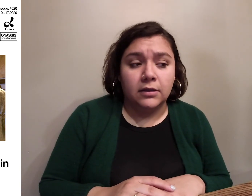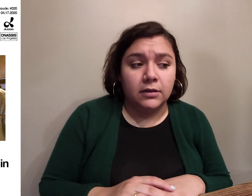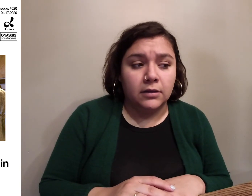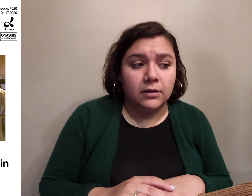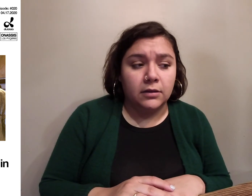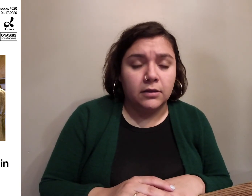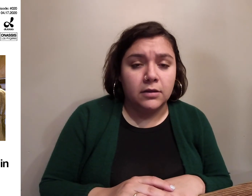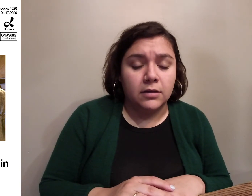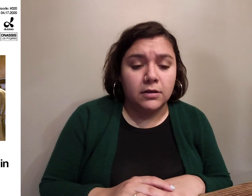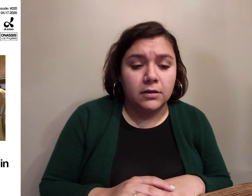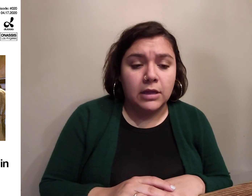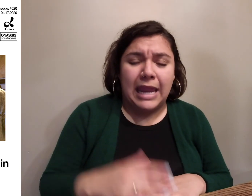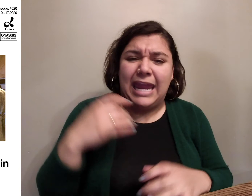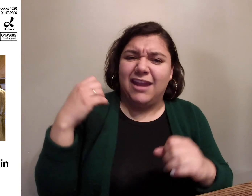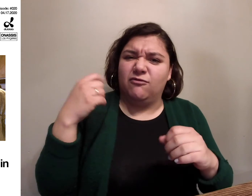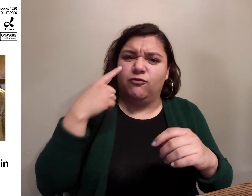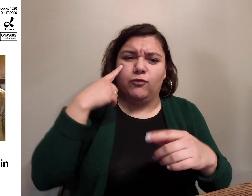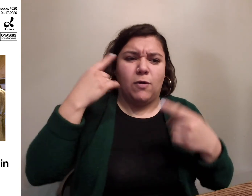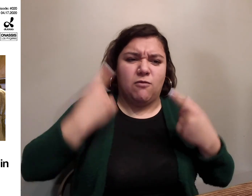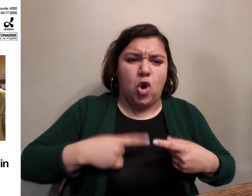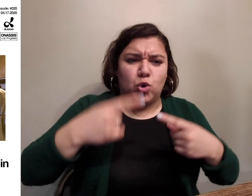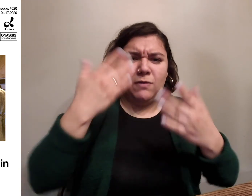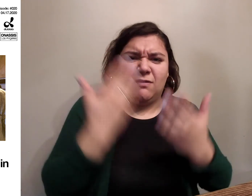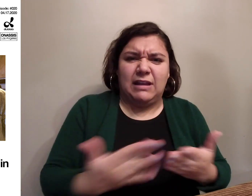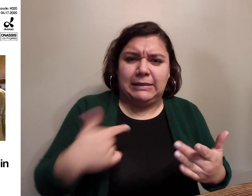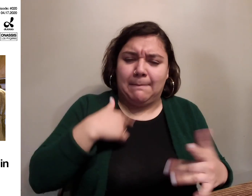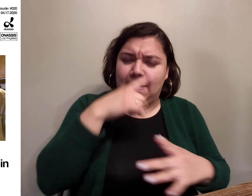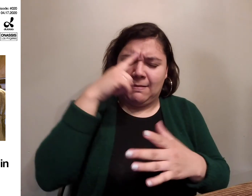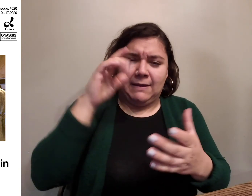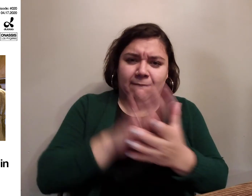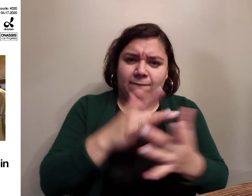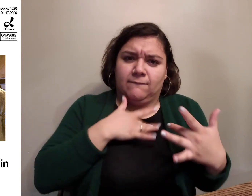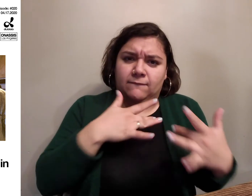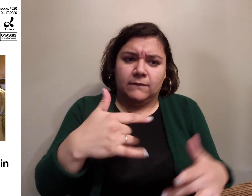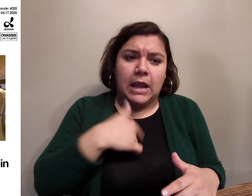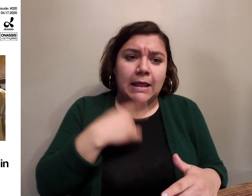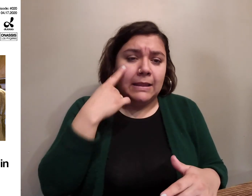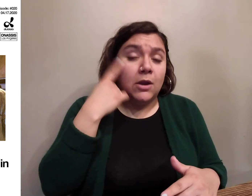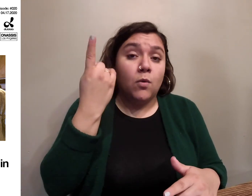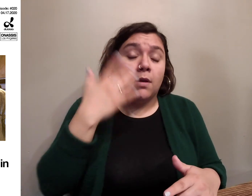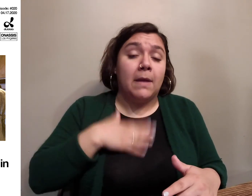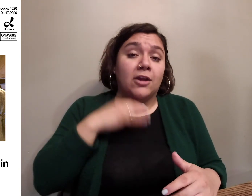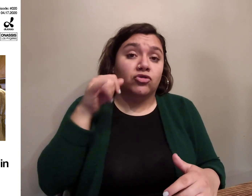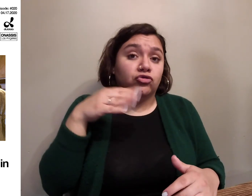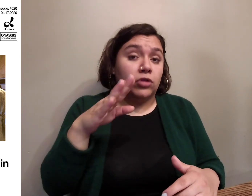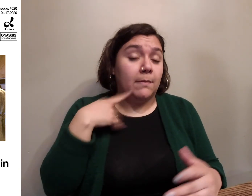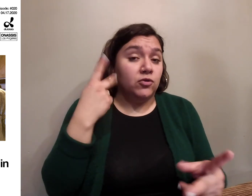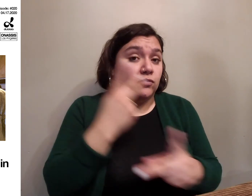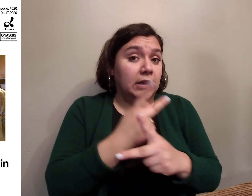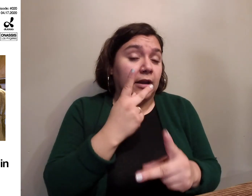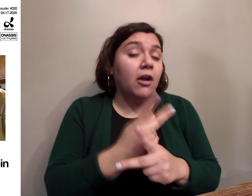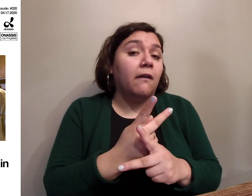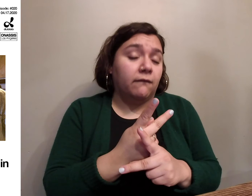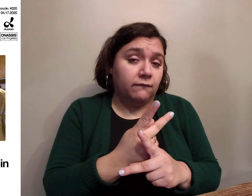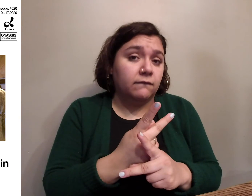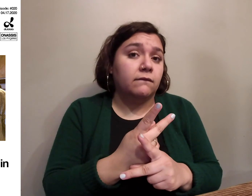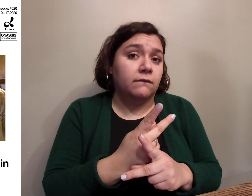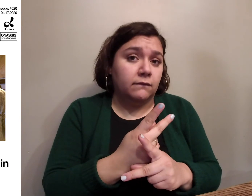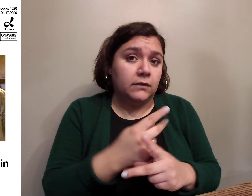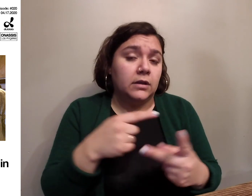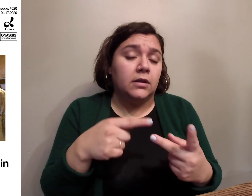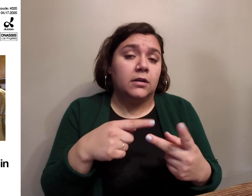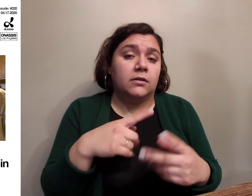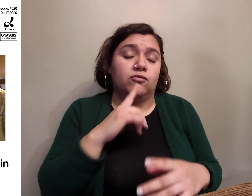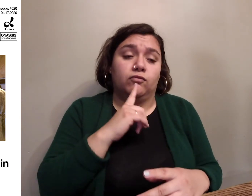believe in. One of the things that I think that my job is to take chaos and make it into cosmos.